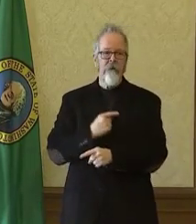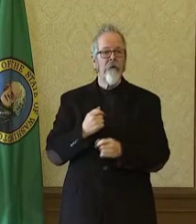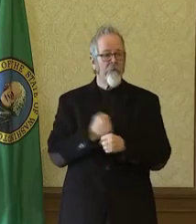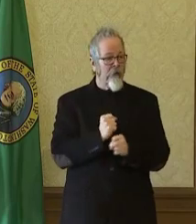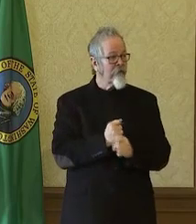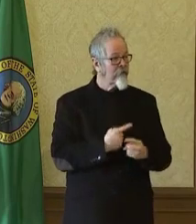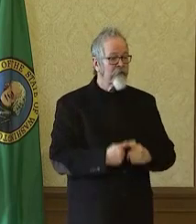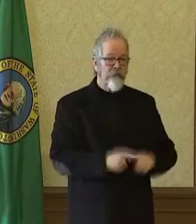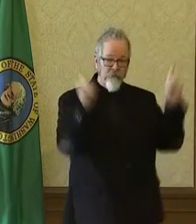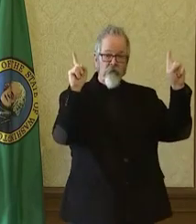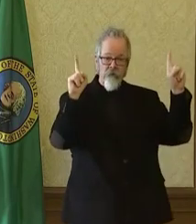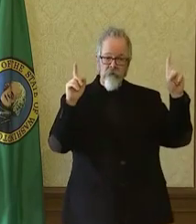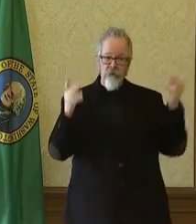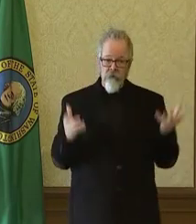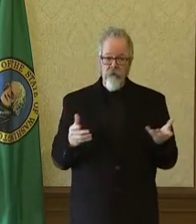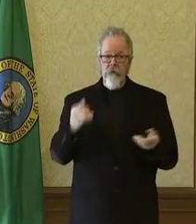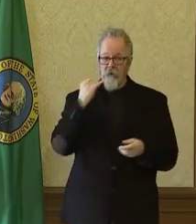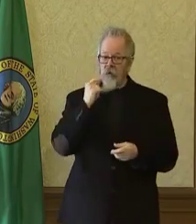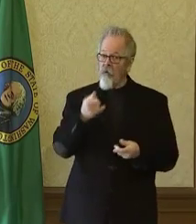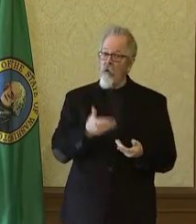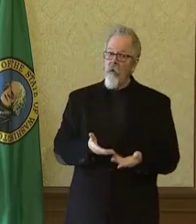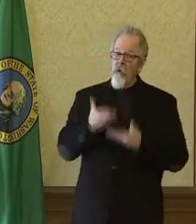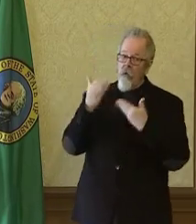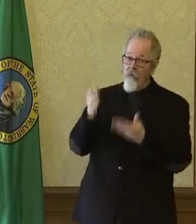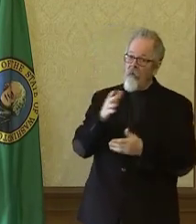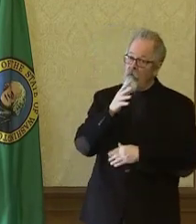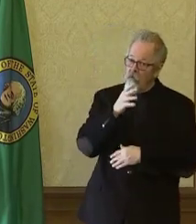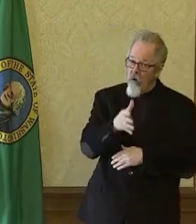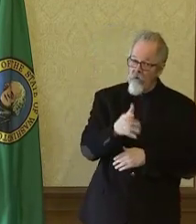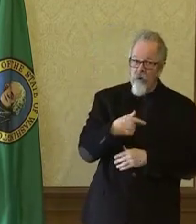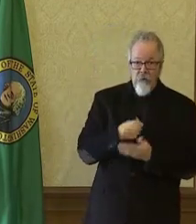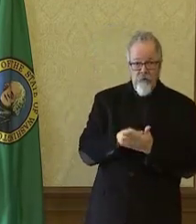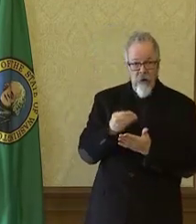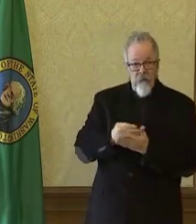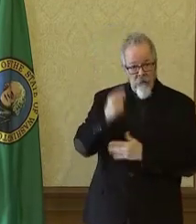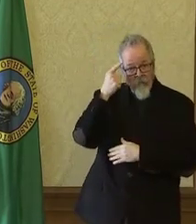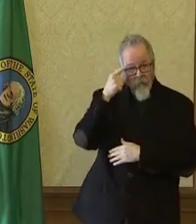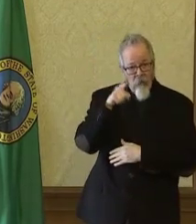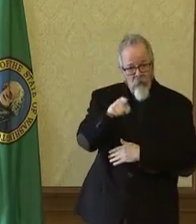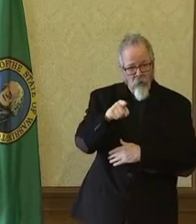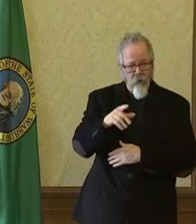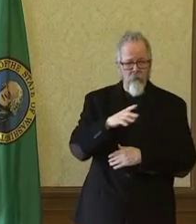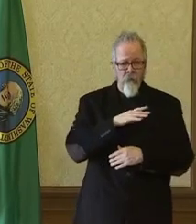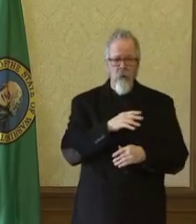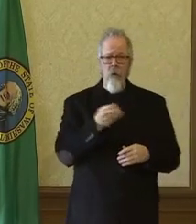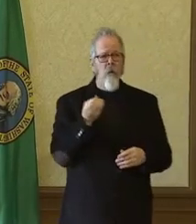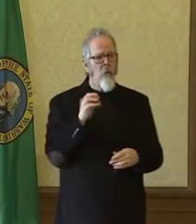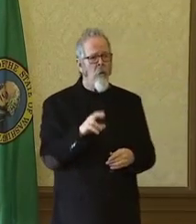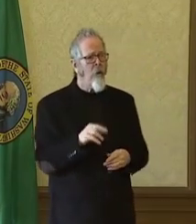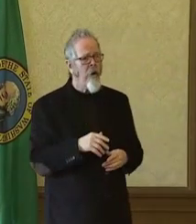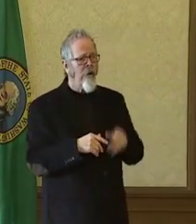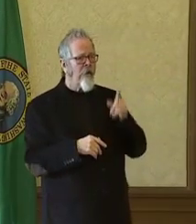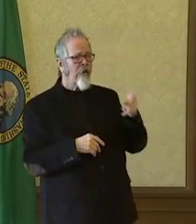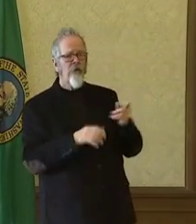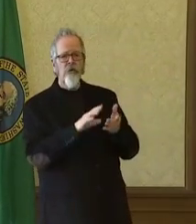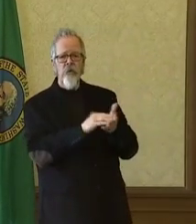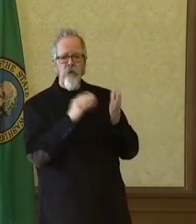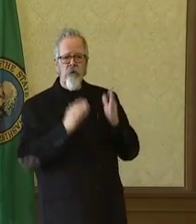grandparent, the people who are finding a way to help a student right now in these difficult times when they're not in